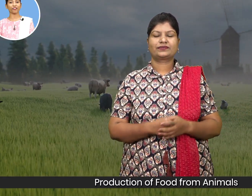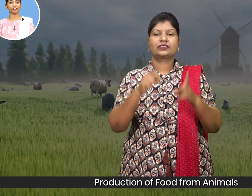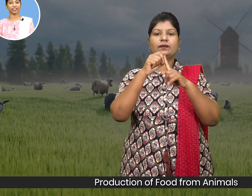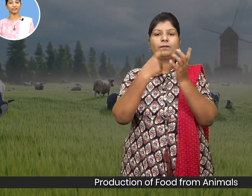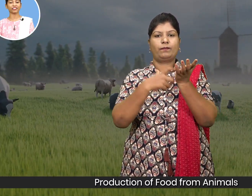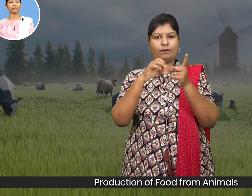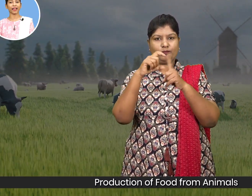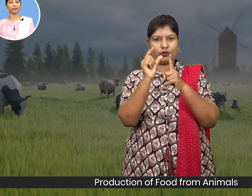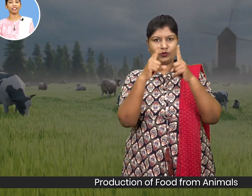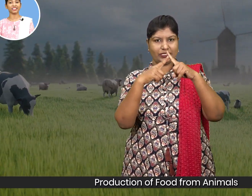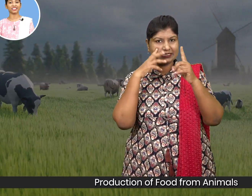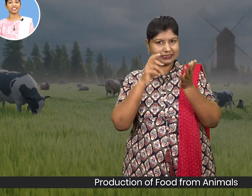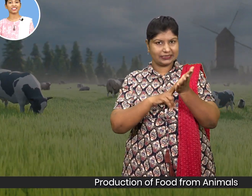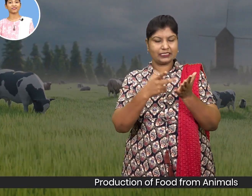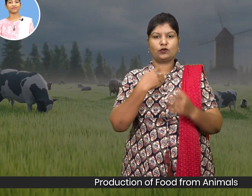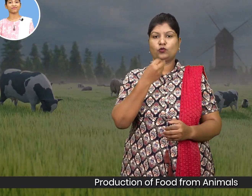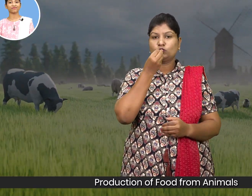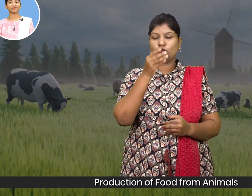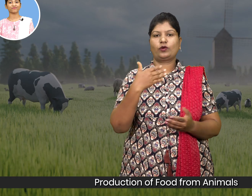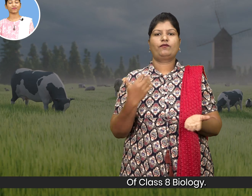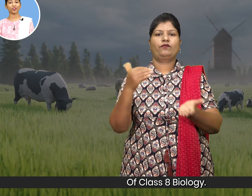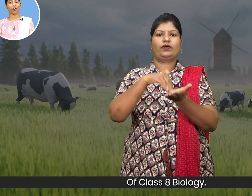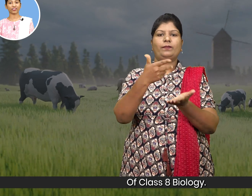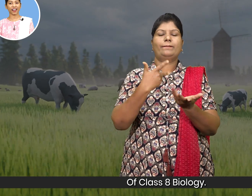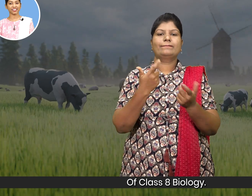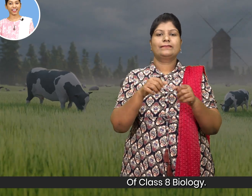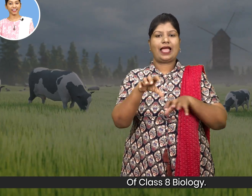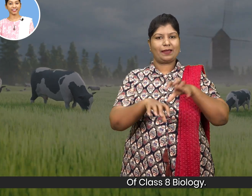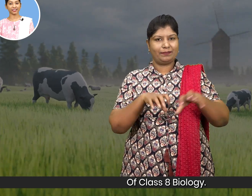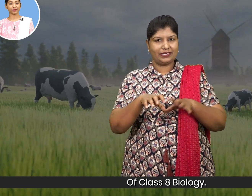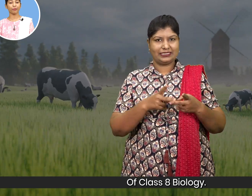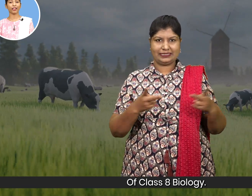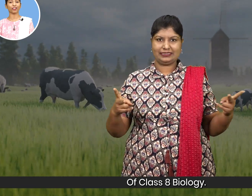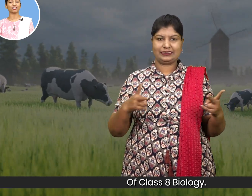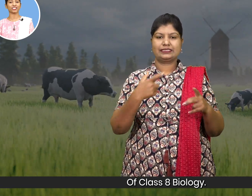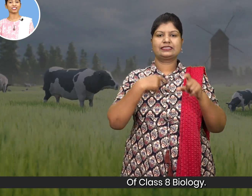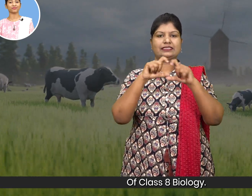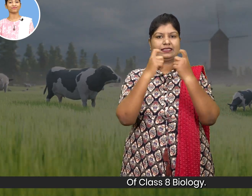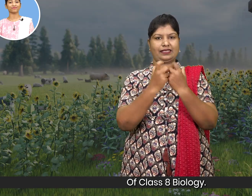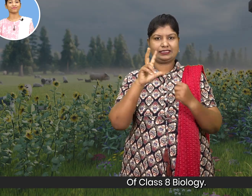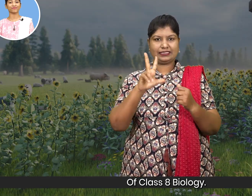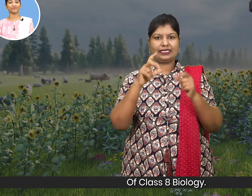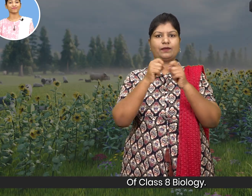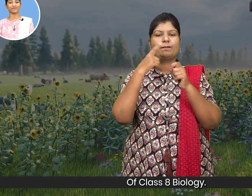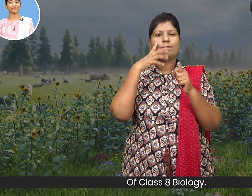Production of Food from Animals of Class 8 Biology.